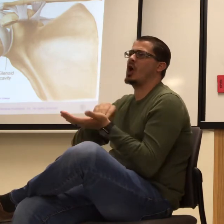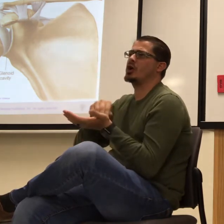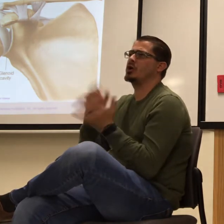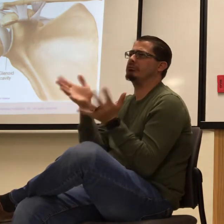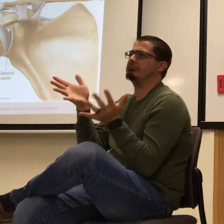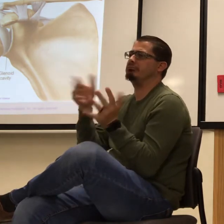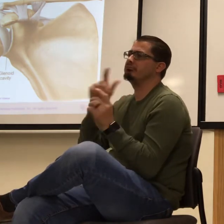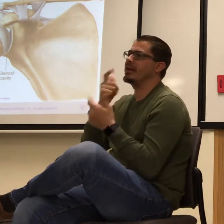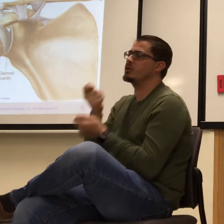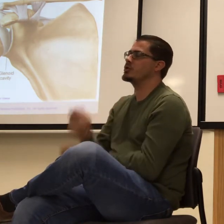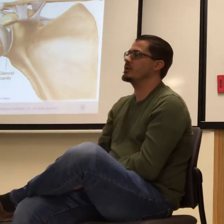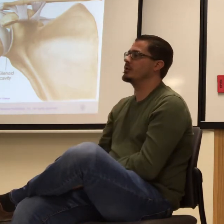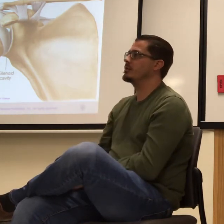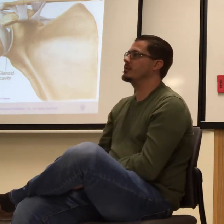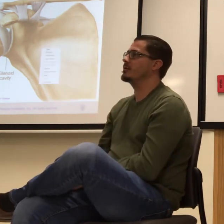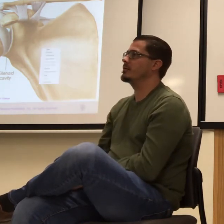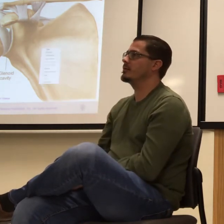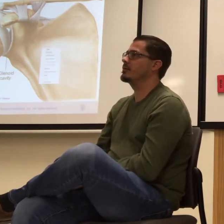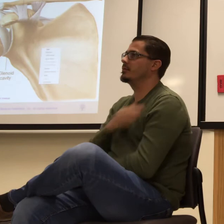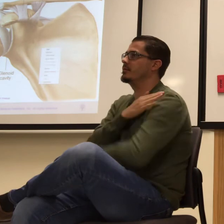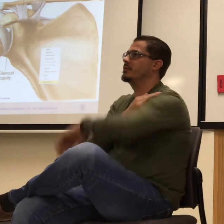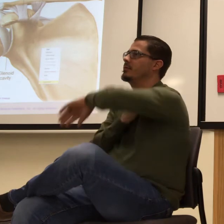interesting.